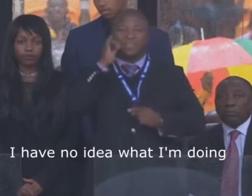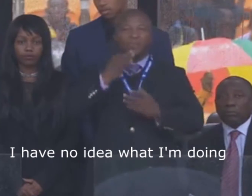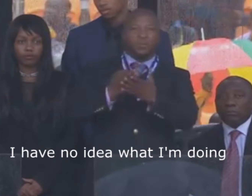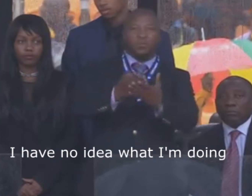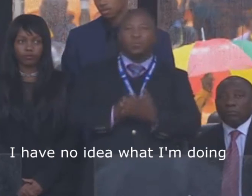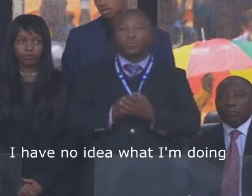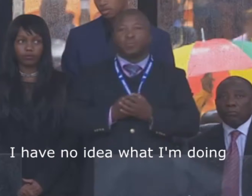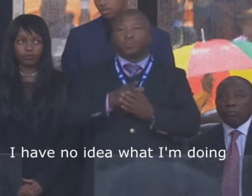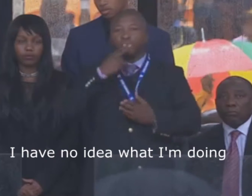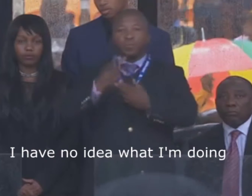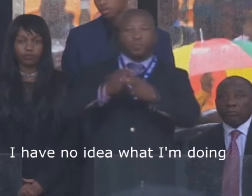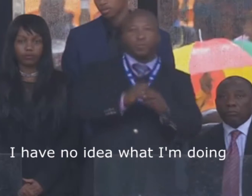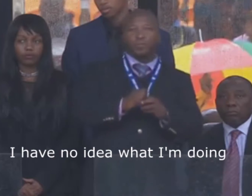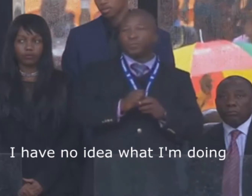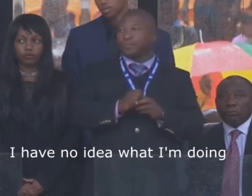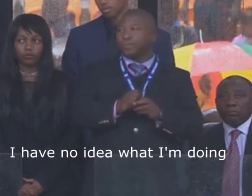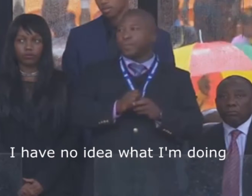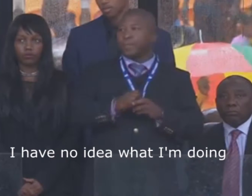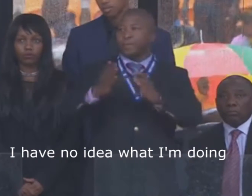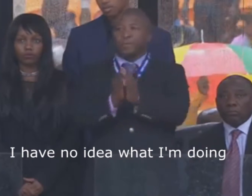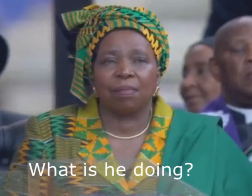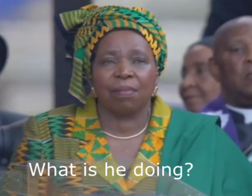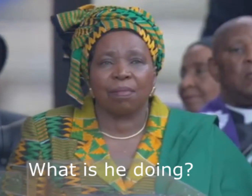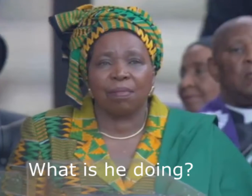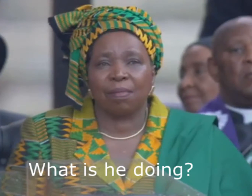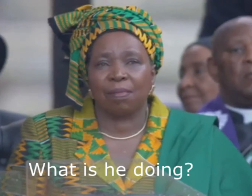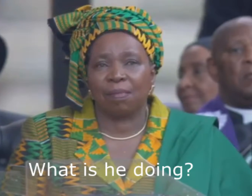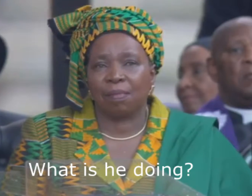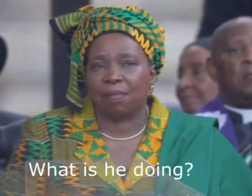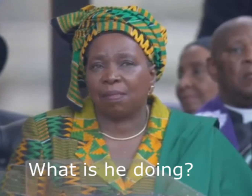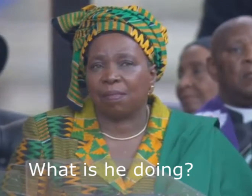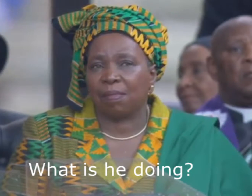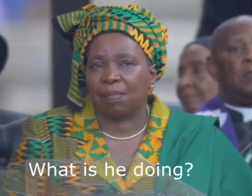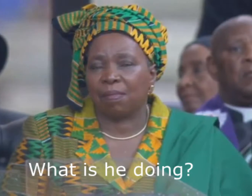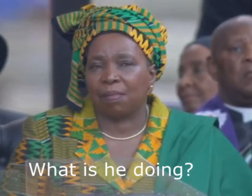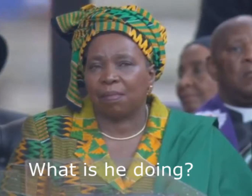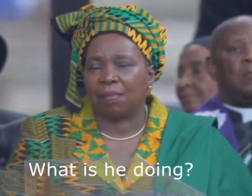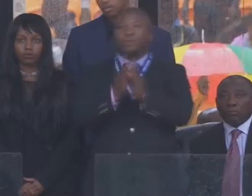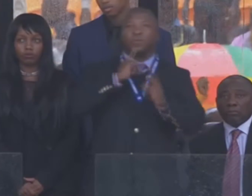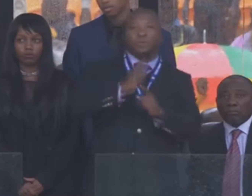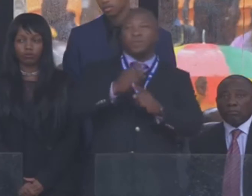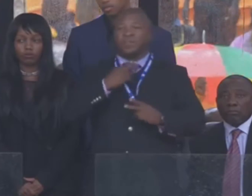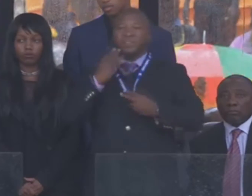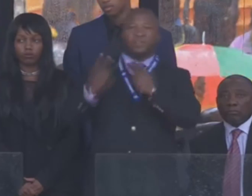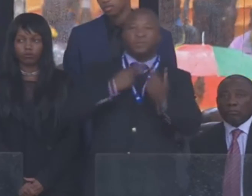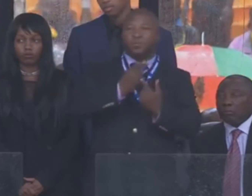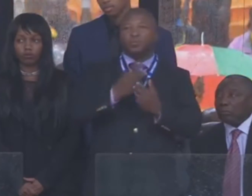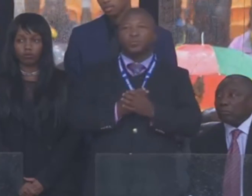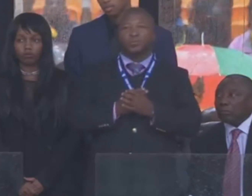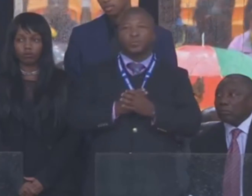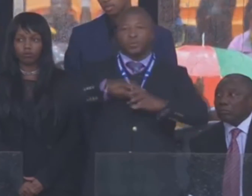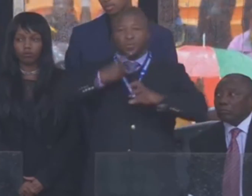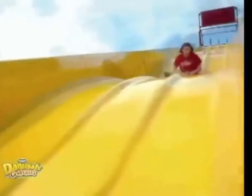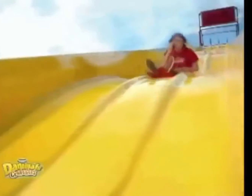ask, wasn't Walter Laird Ruth first warm and charming too? The ball by the dream has fallen. They say you